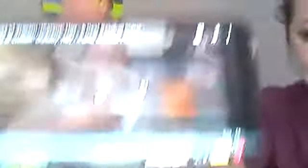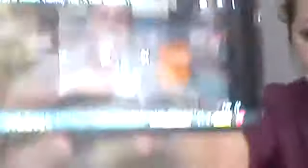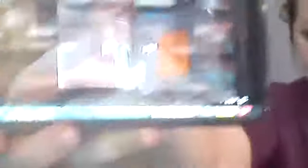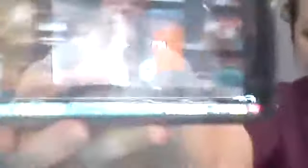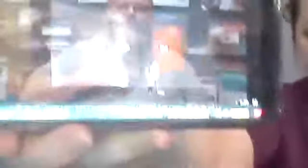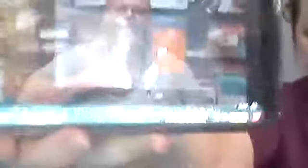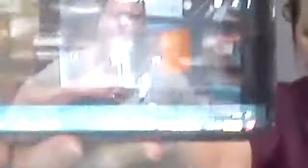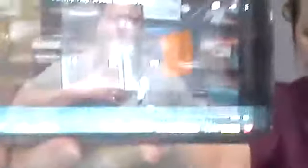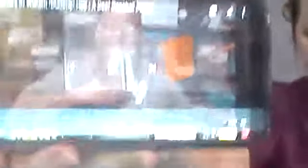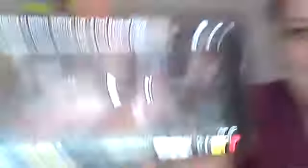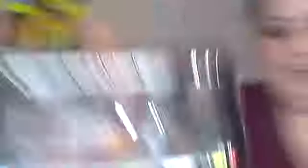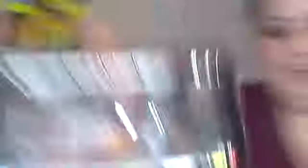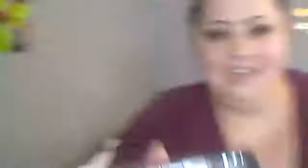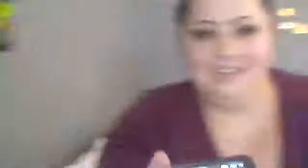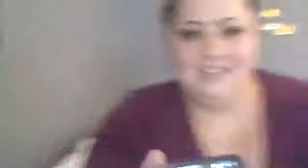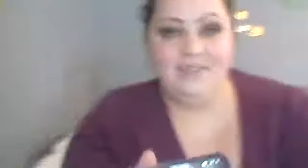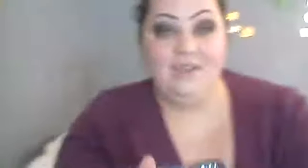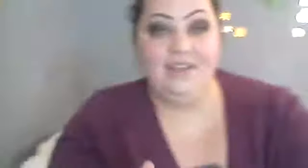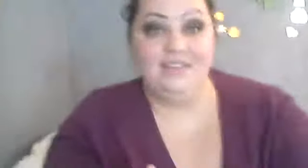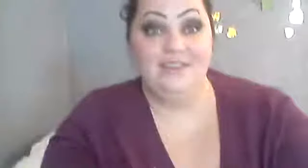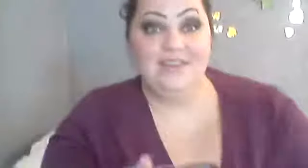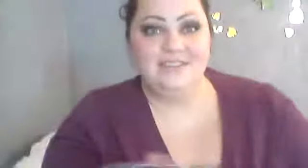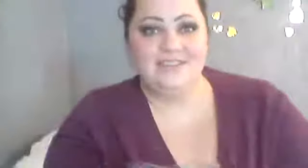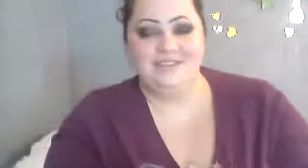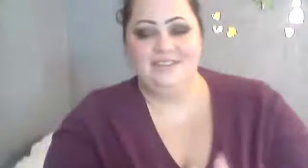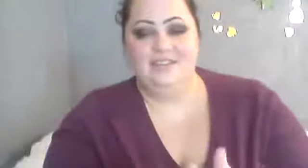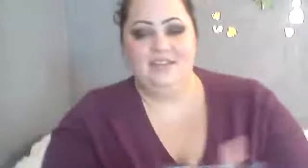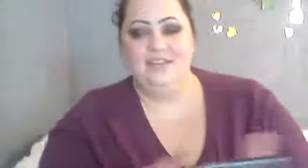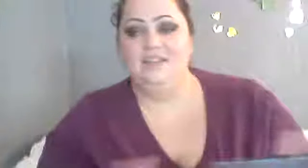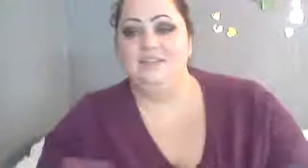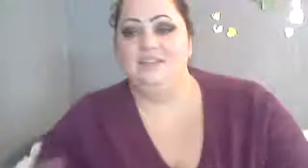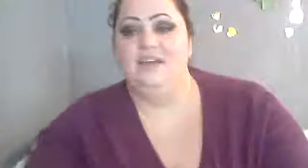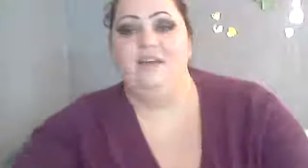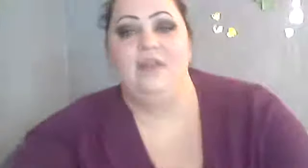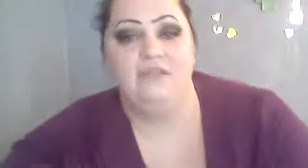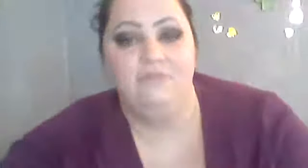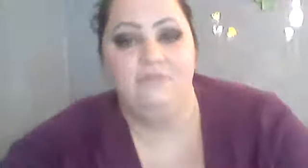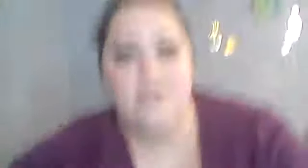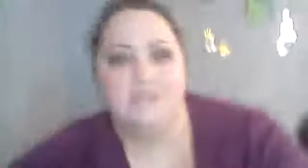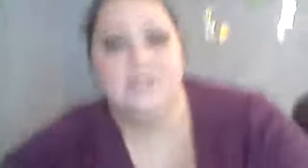Is it gonna be a bad glare? Yes. Okay, there it is. Let's see how I can fix this.